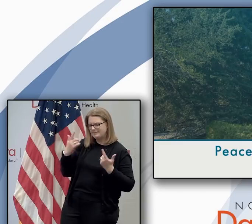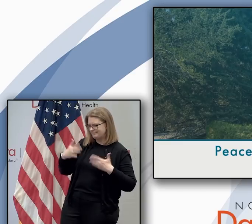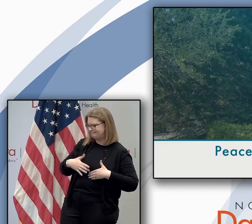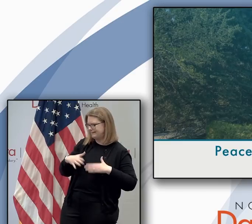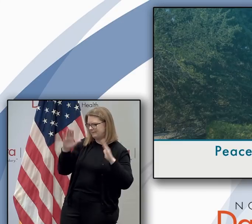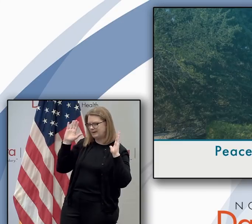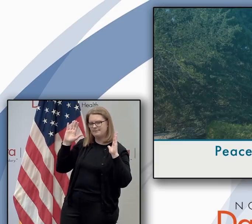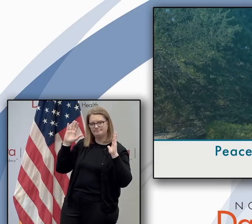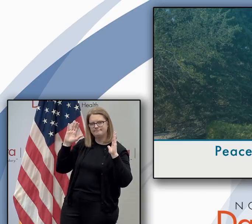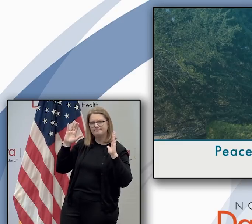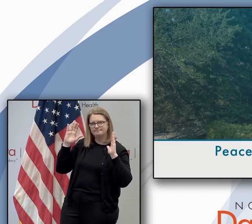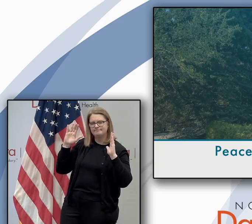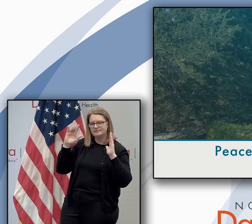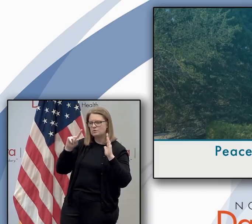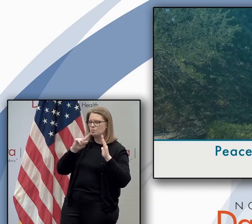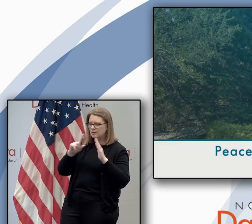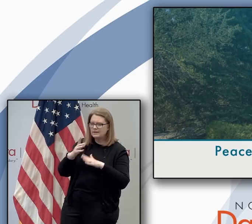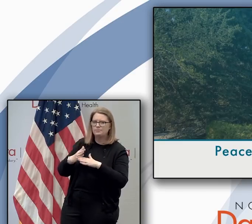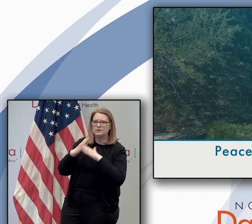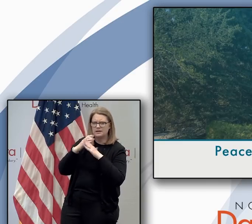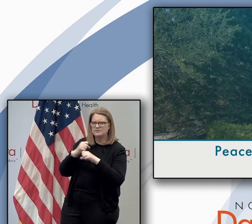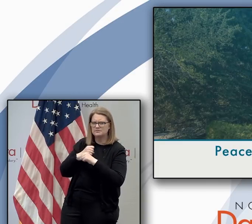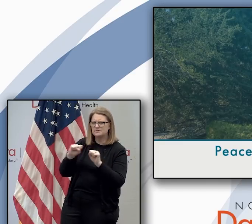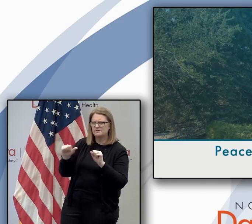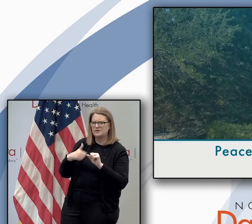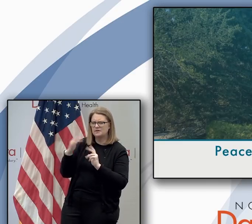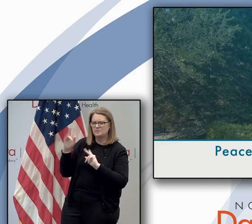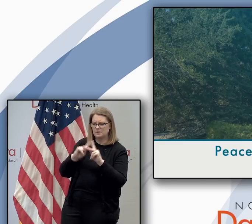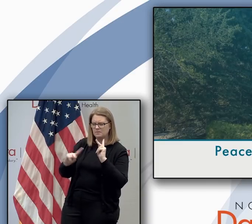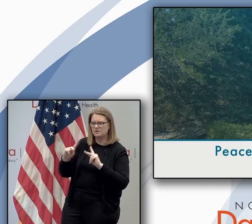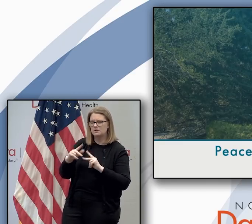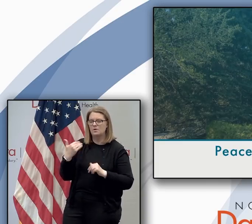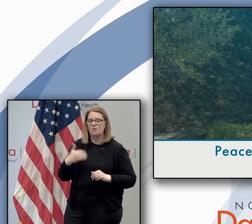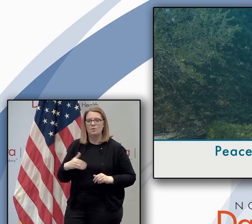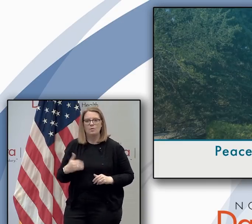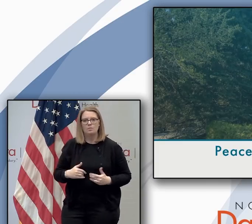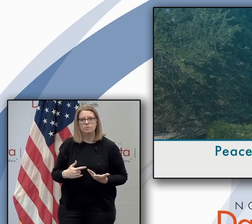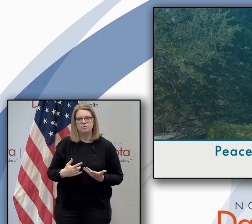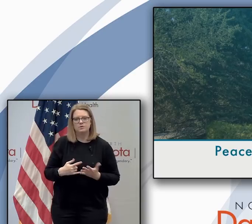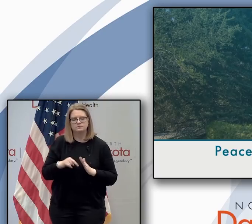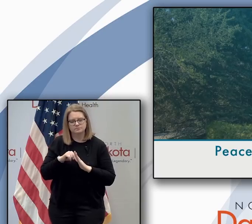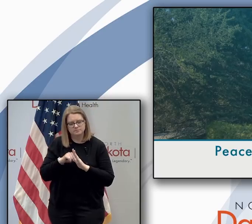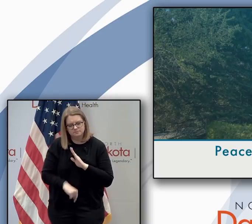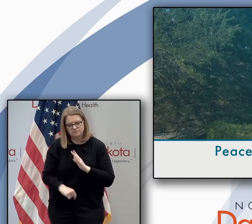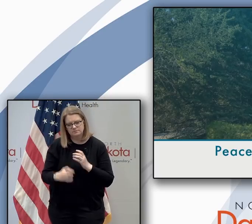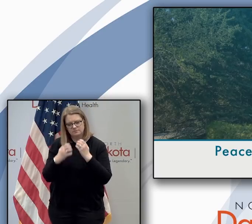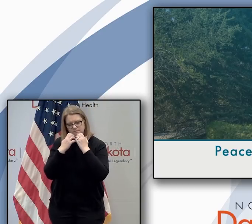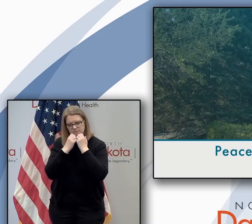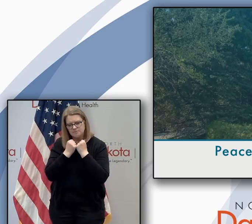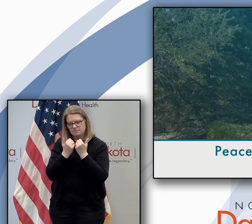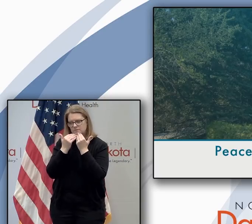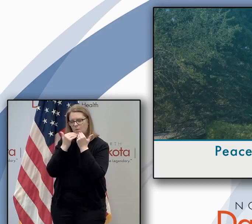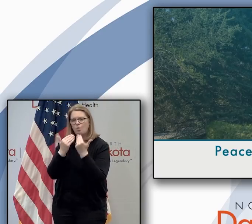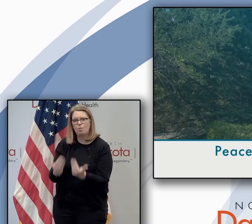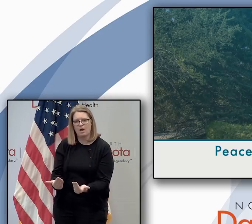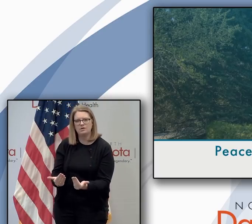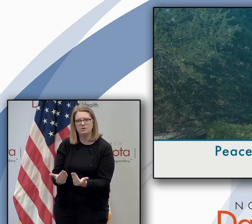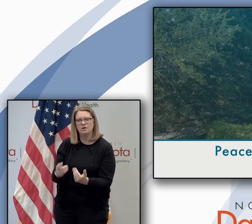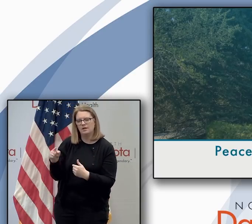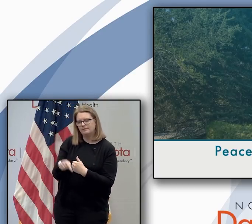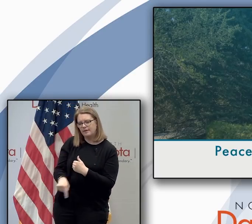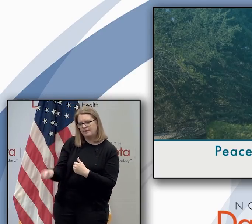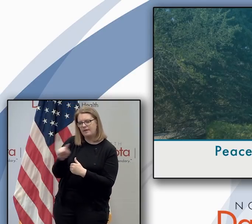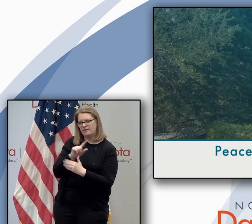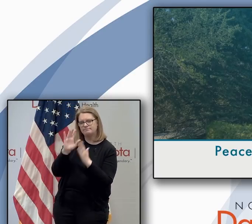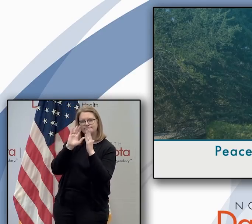in harm's way to help protect and save others. We owe these individuals our deepest gratitude for their selfless devotion and sacrifice, and